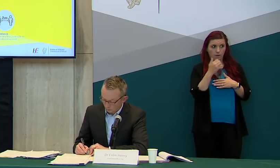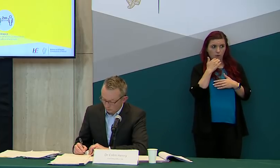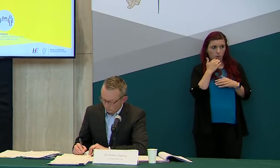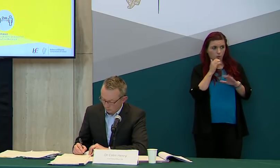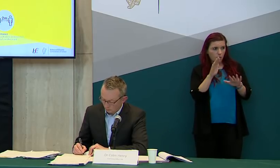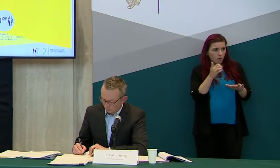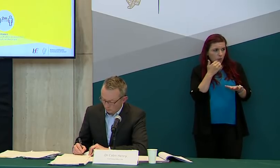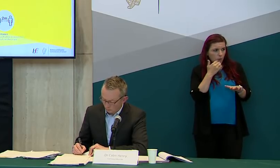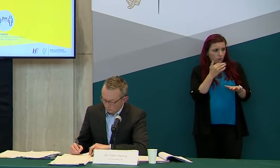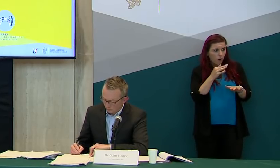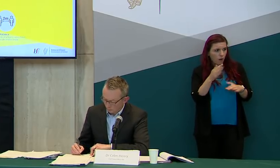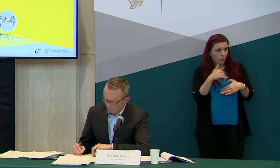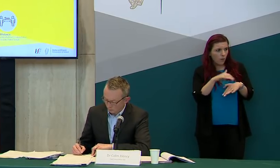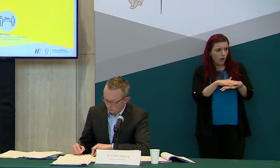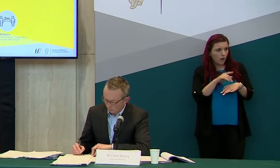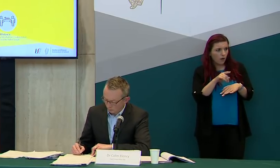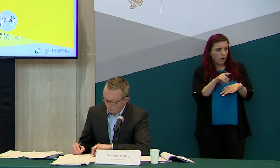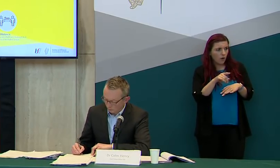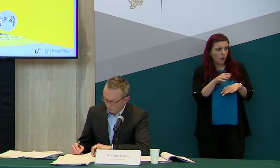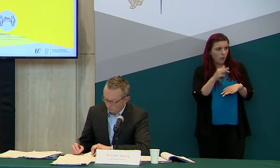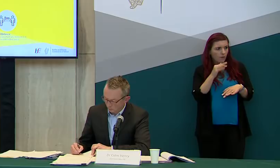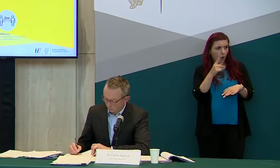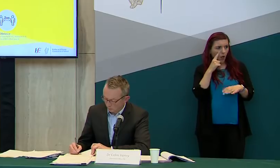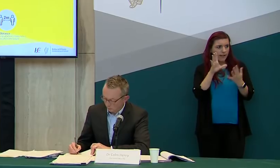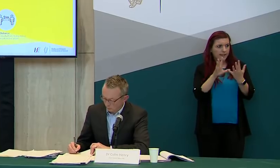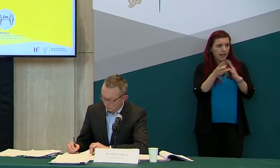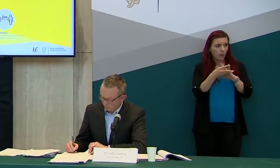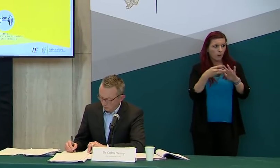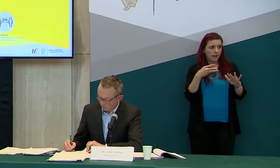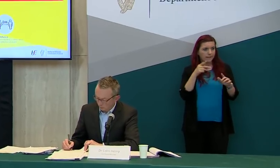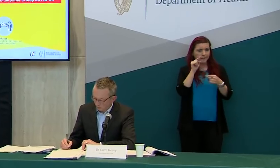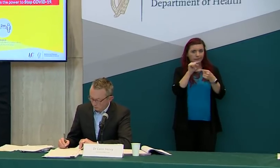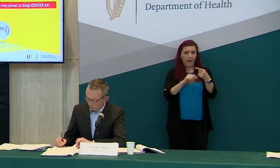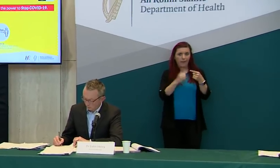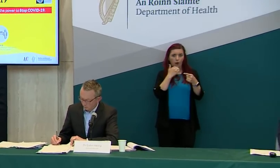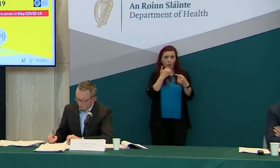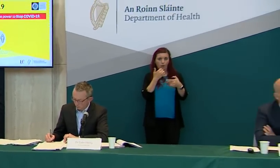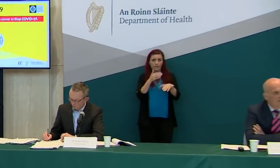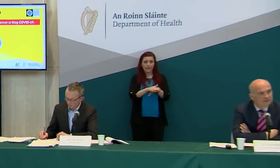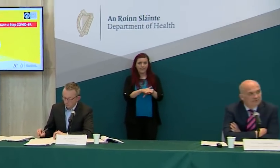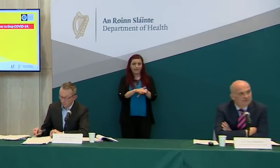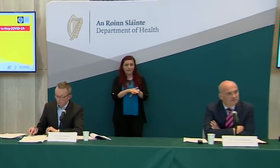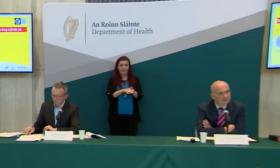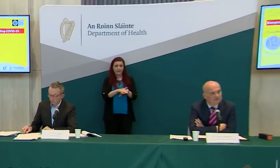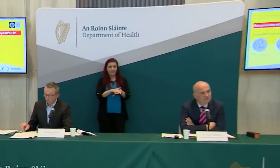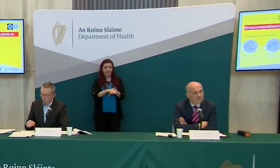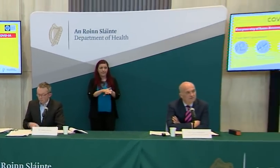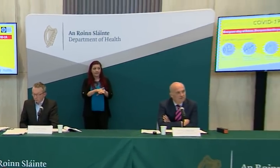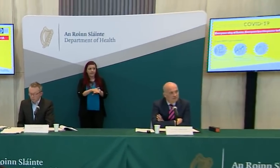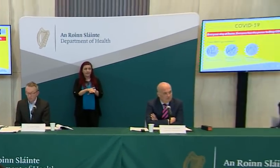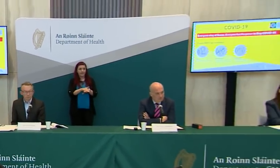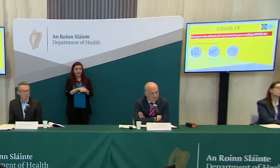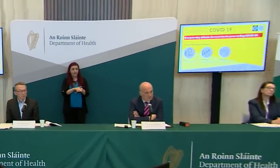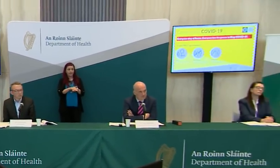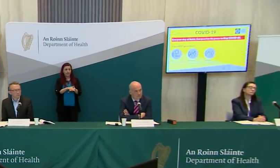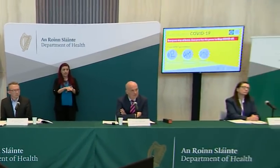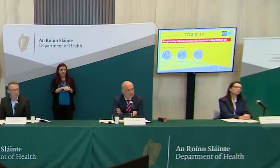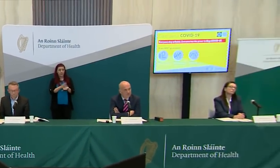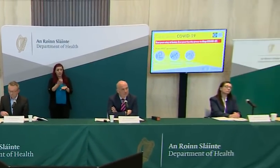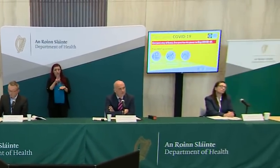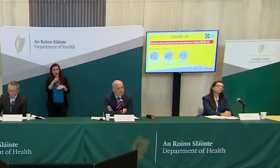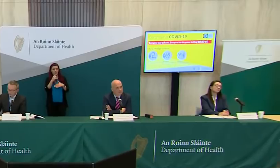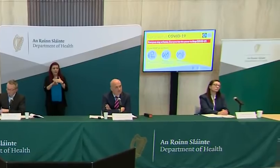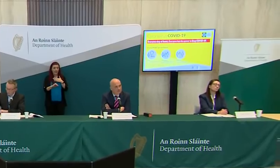getting the number 21? If you look at 10 weeks and you divide the number of, you have the number of deaths, and you look at the number of deaths per